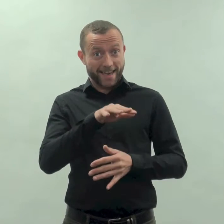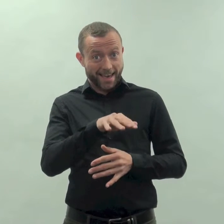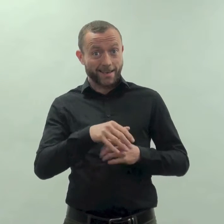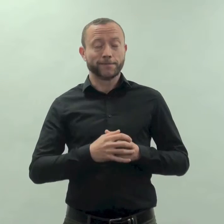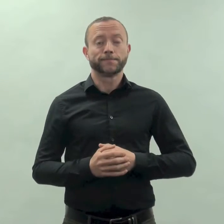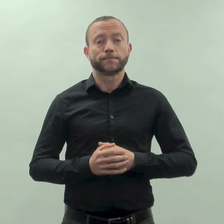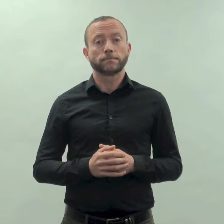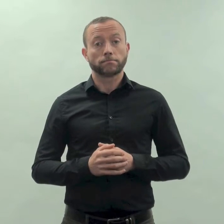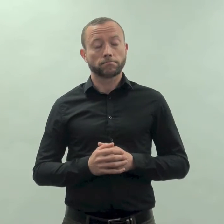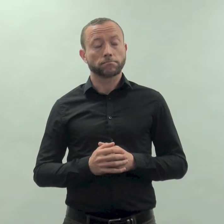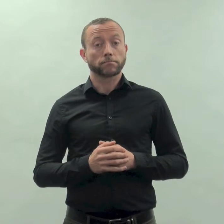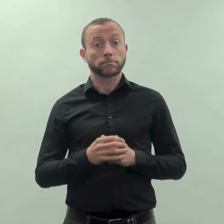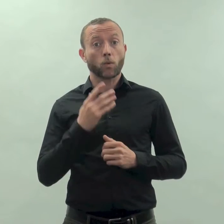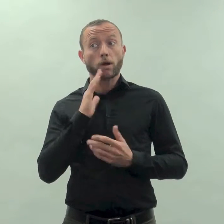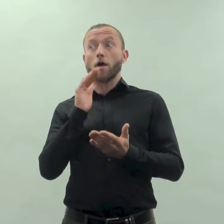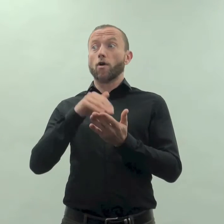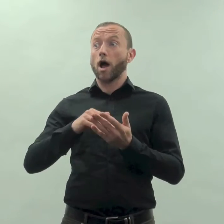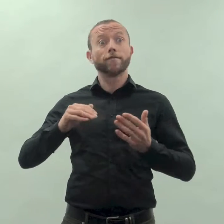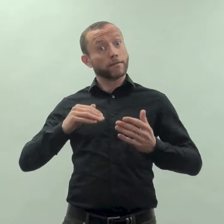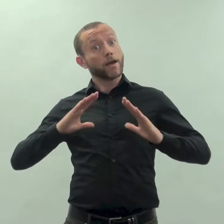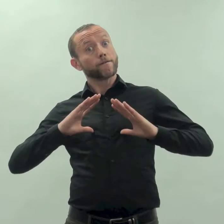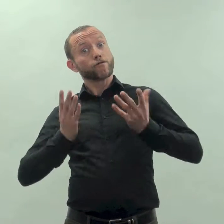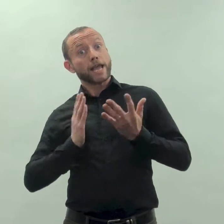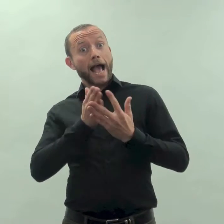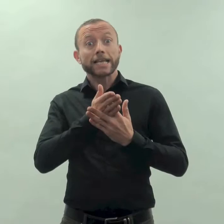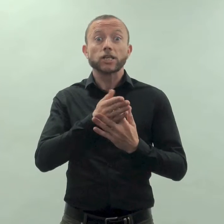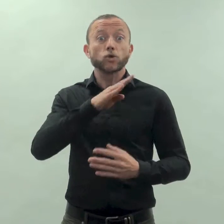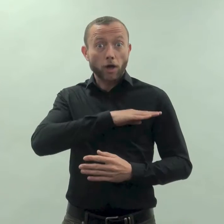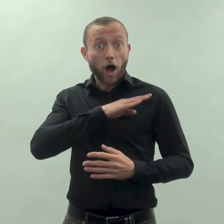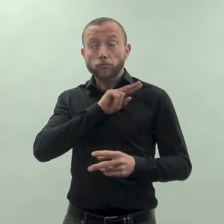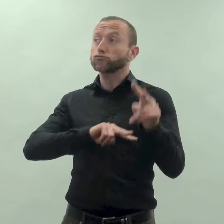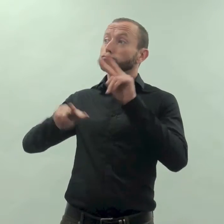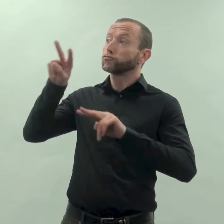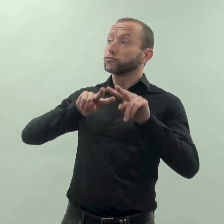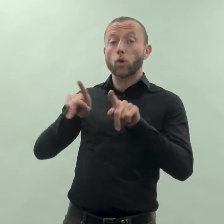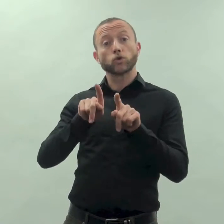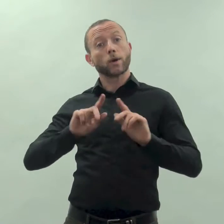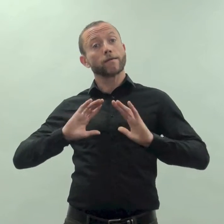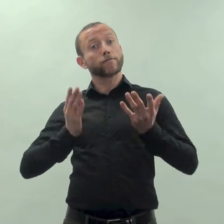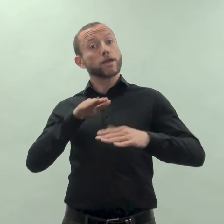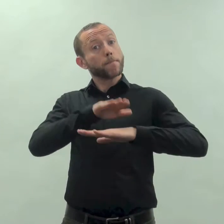You can take advantage of our free access to the Botanical Gardens as well as free parking from 6 p.m.